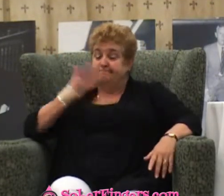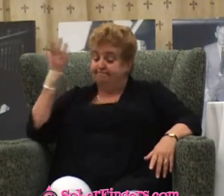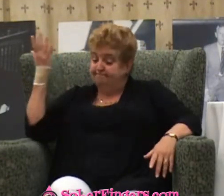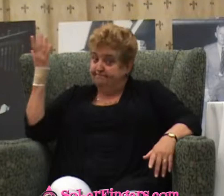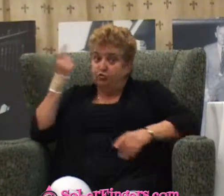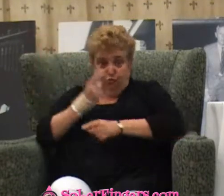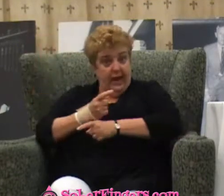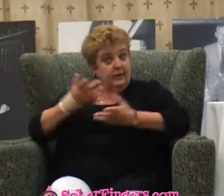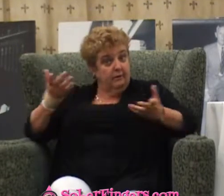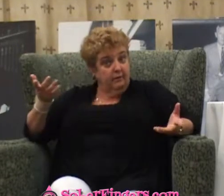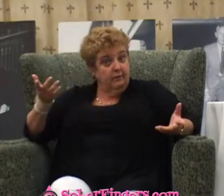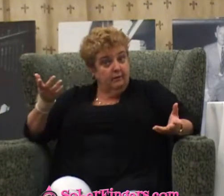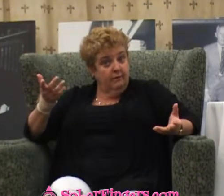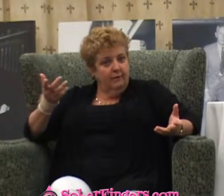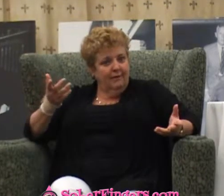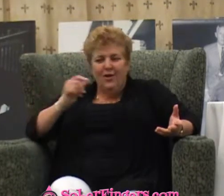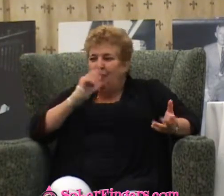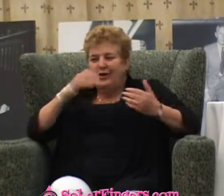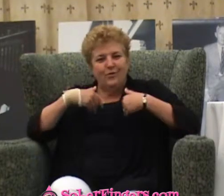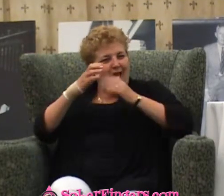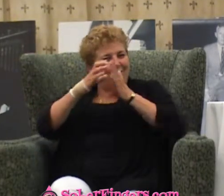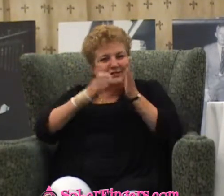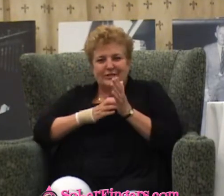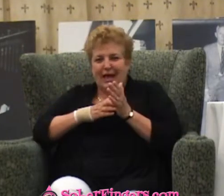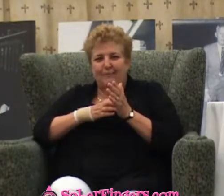Right? We don't have a chapter into thinking.